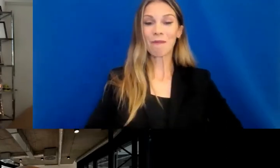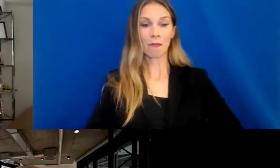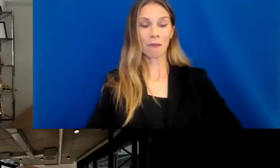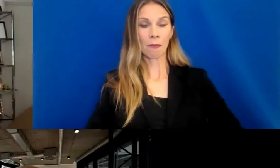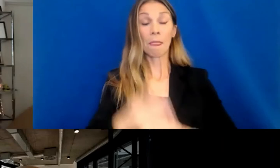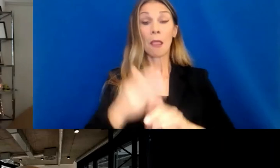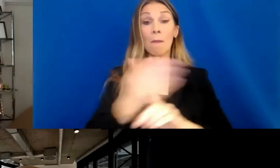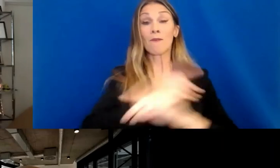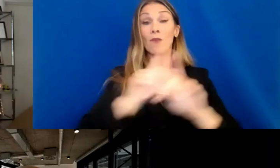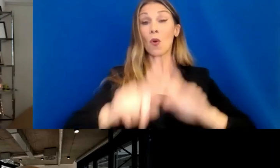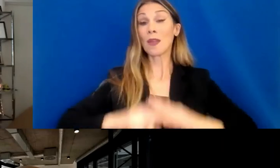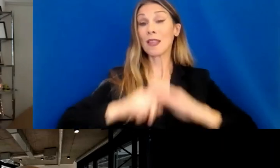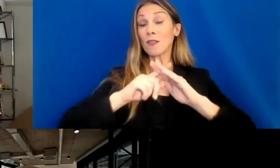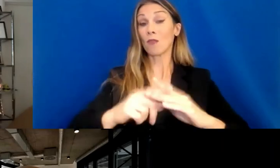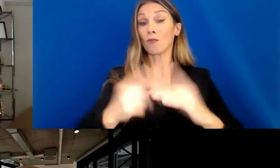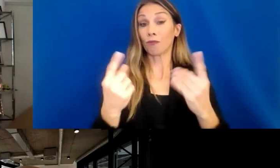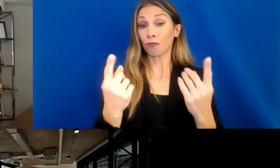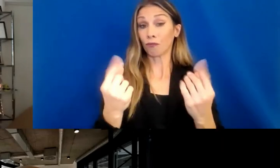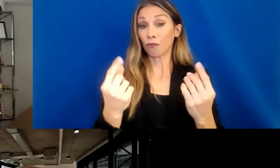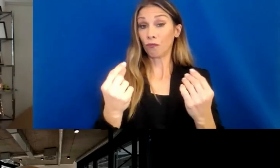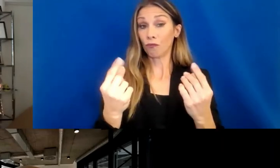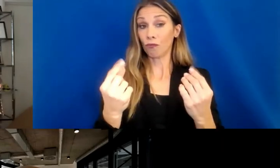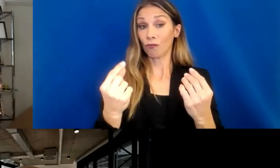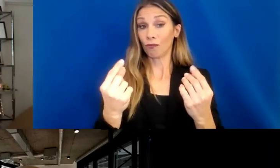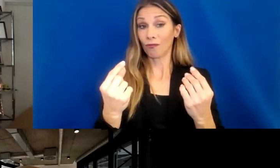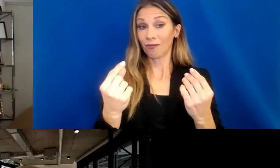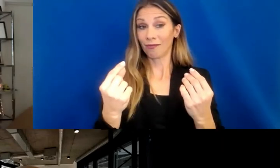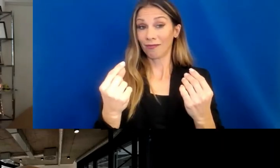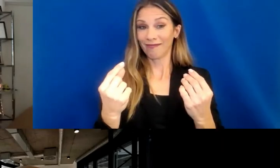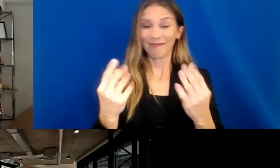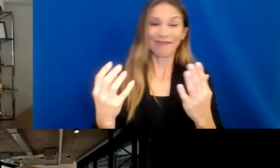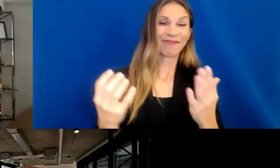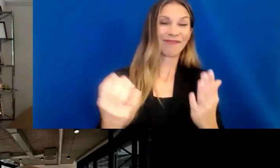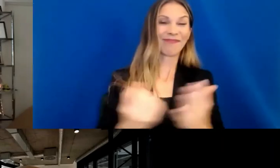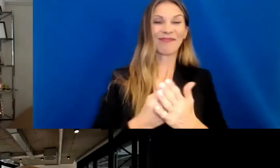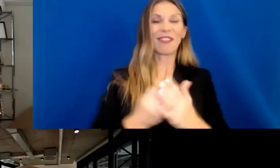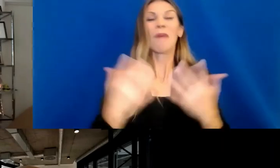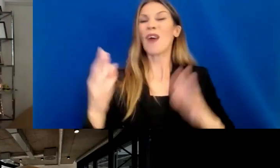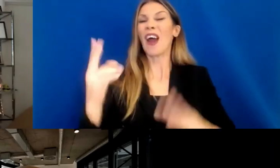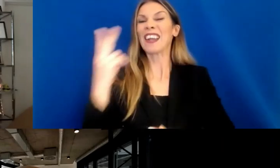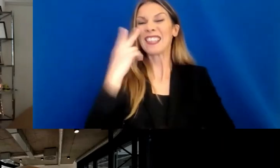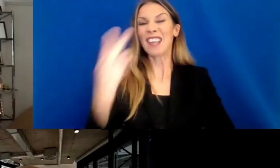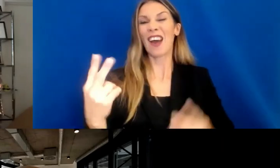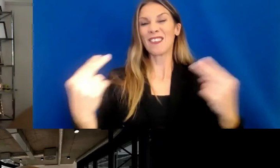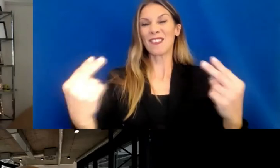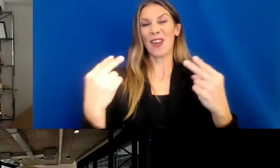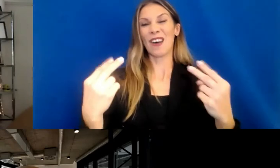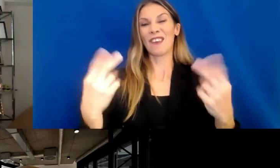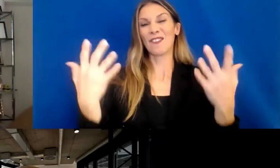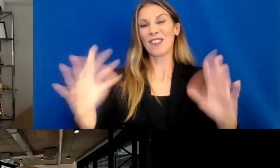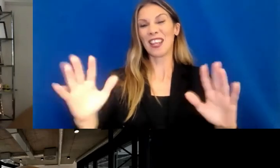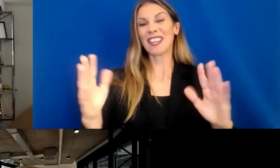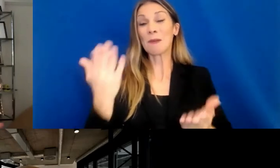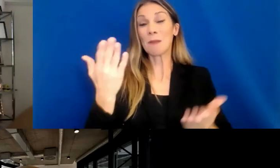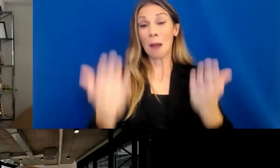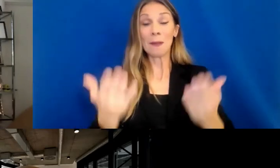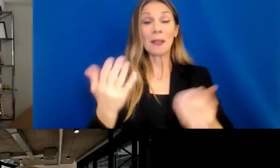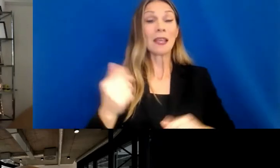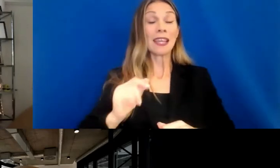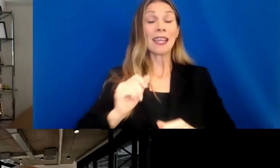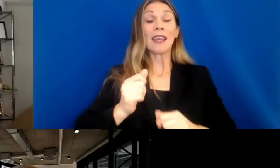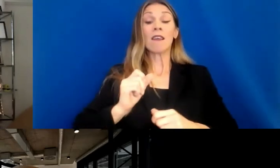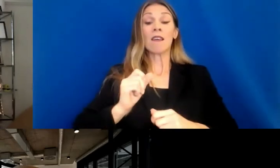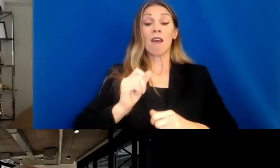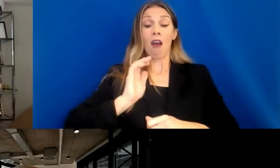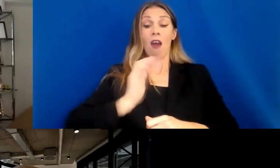Before we start, I want to say what I think you've probably observed already. Each of our meetings, any of